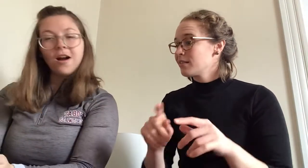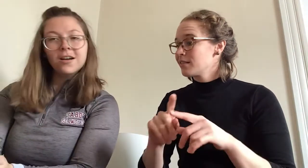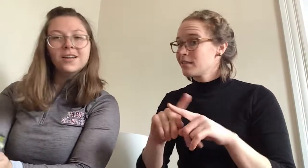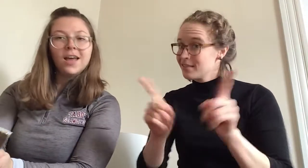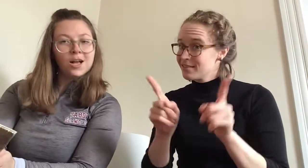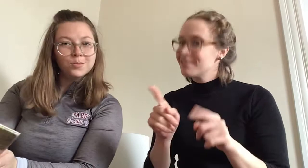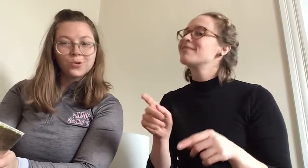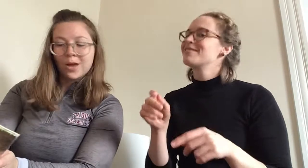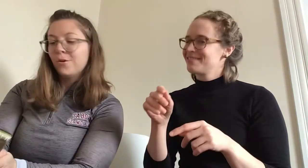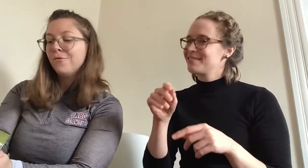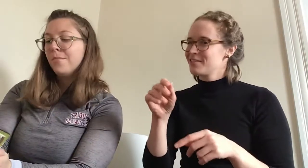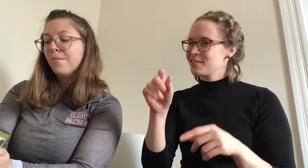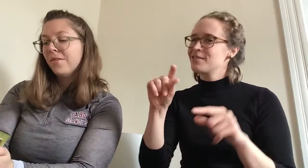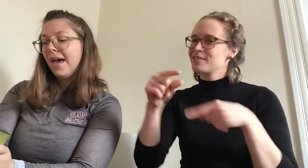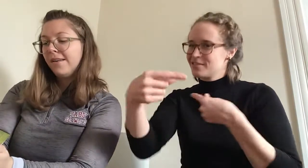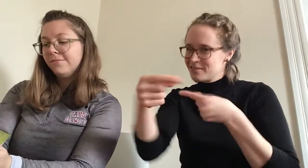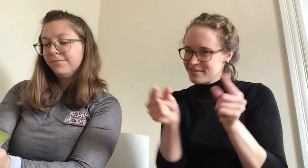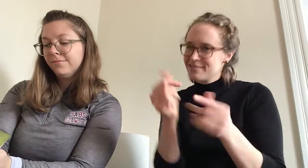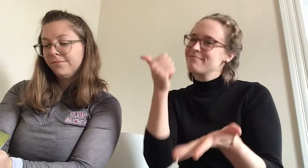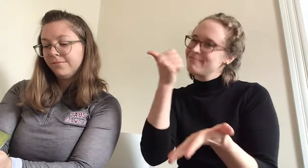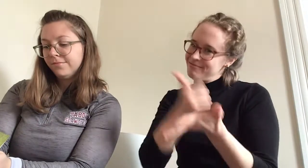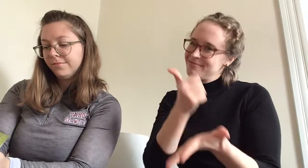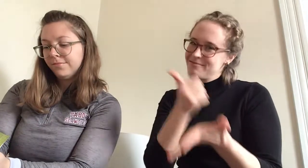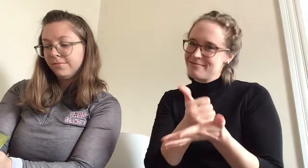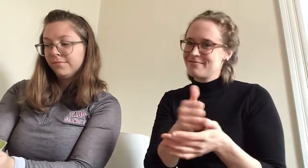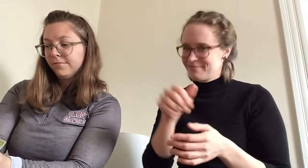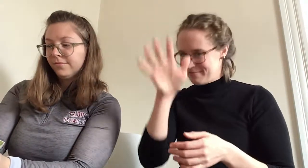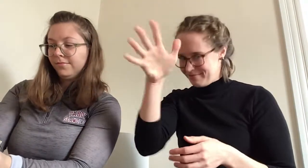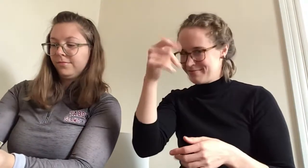The garden helps Grandpa remember that.